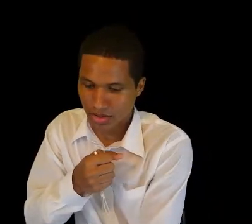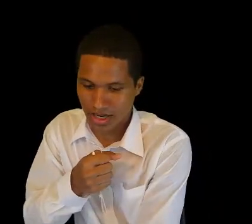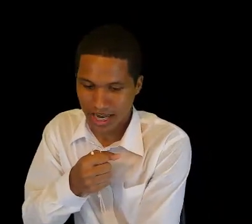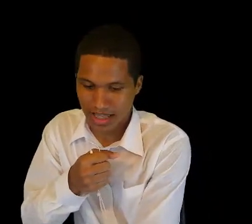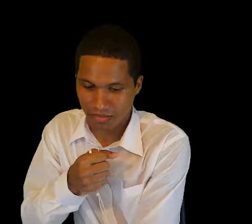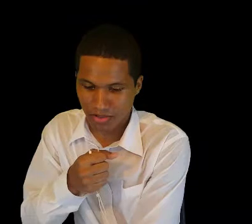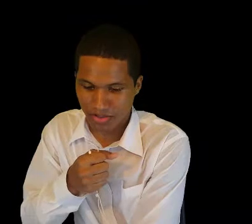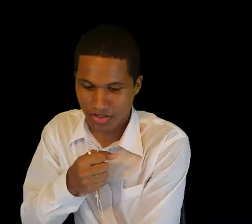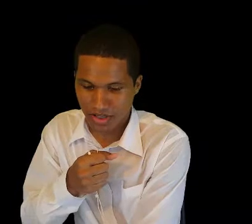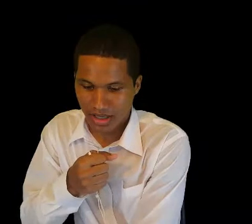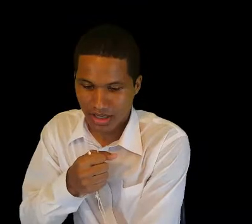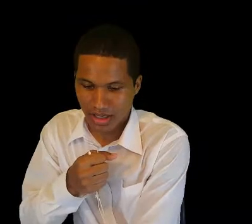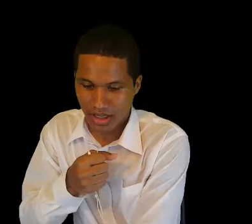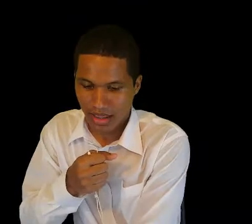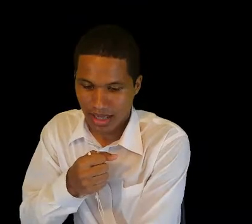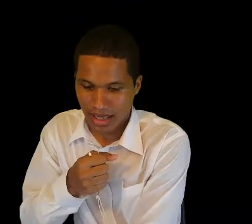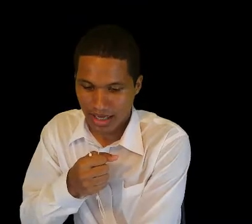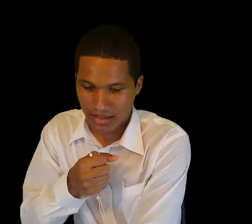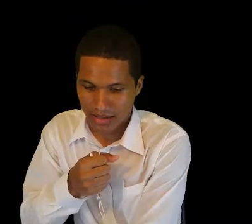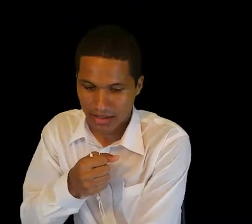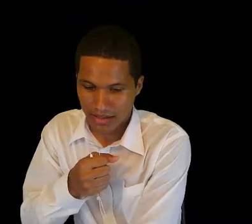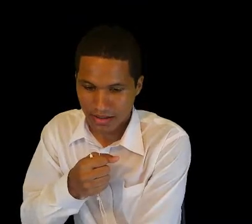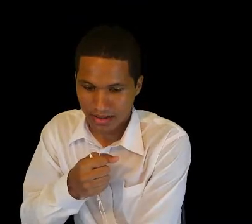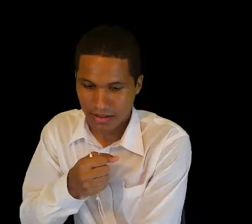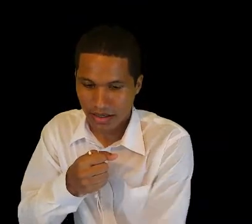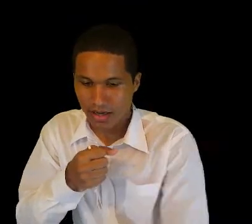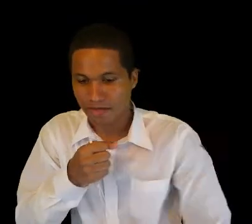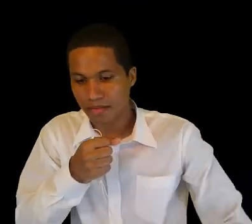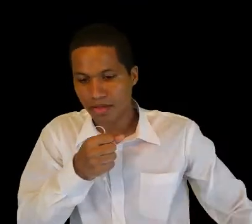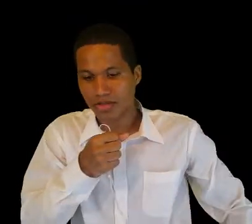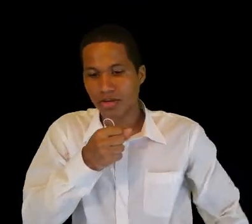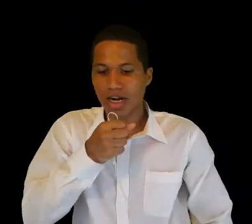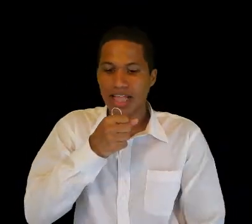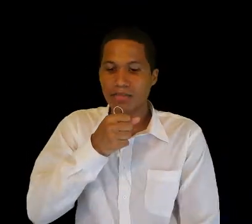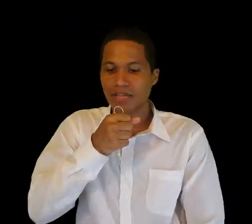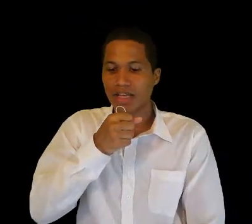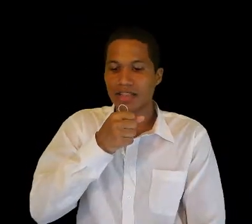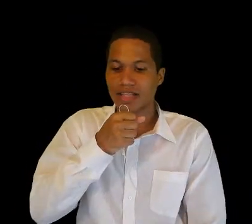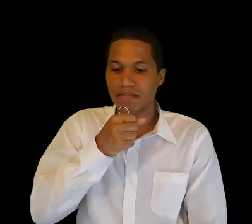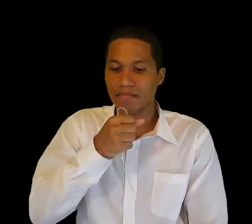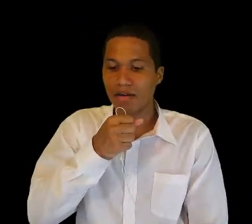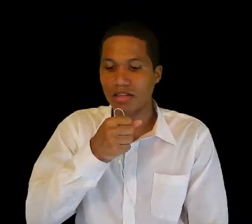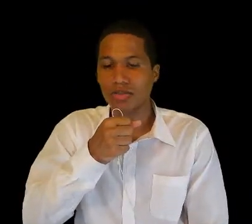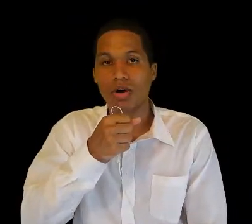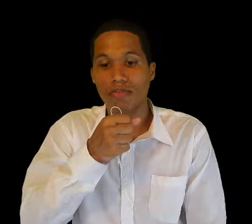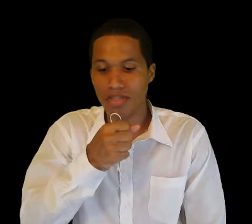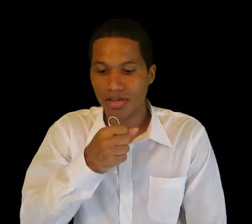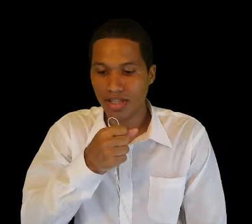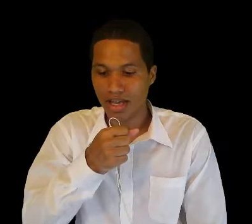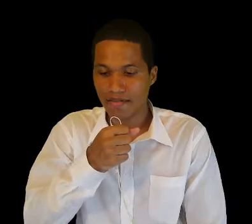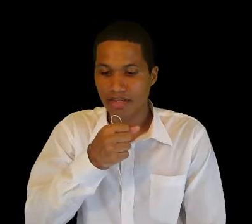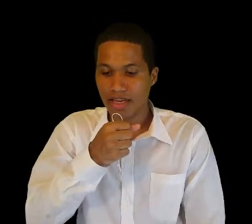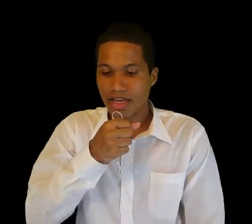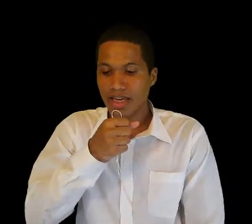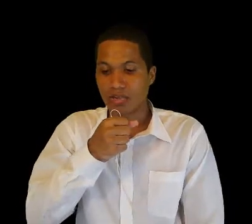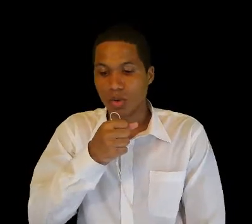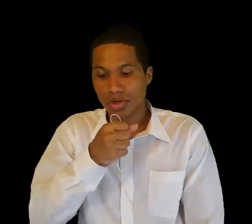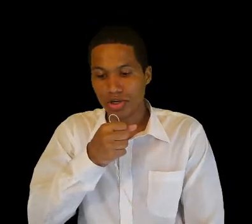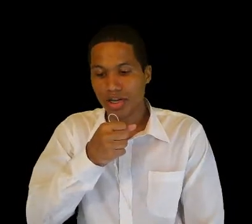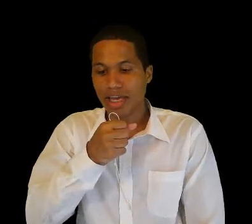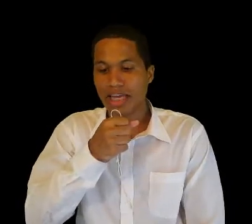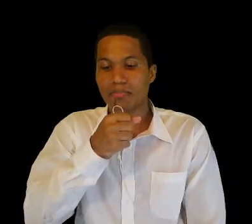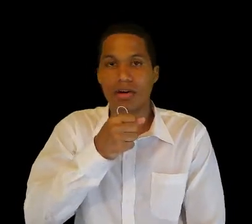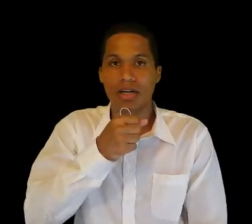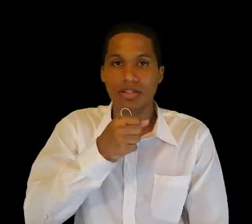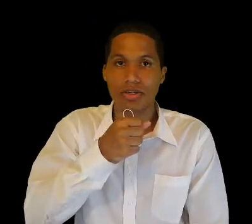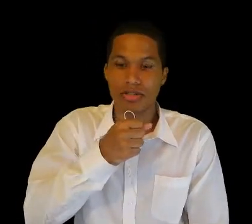These are animals that amphibians are animals that live part of their lives in